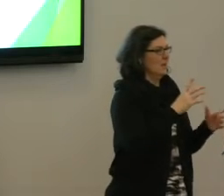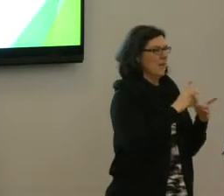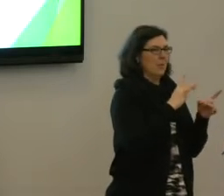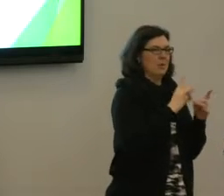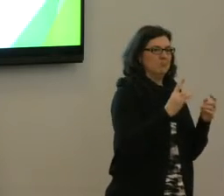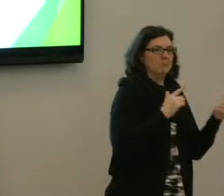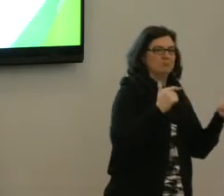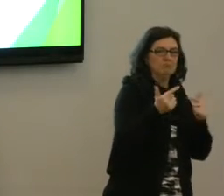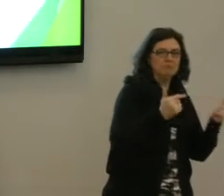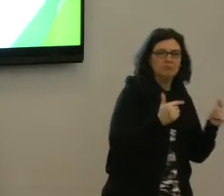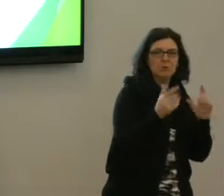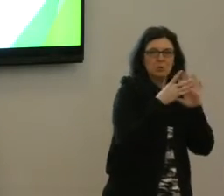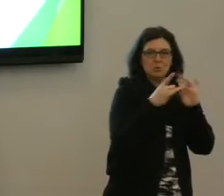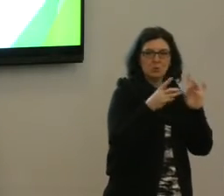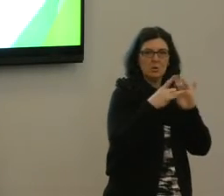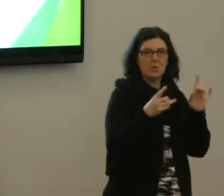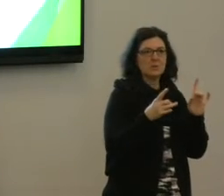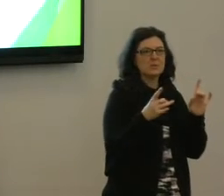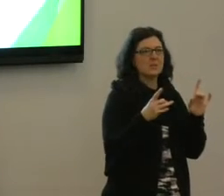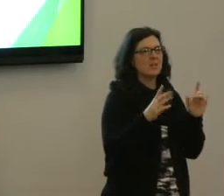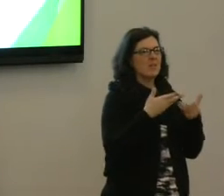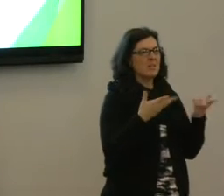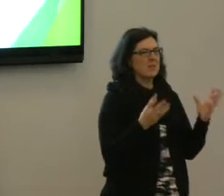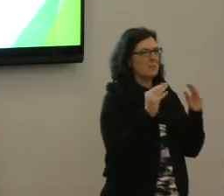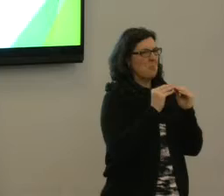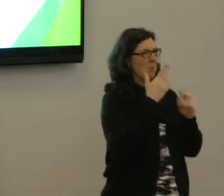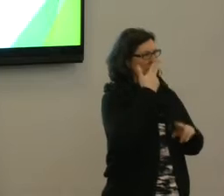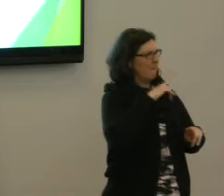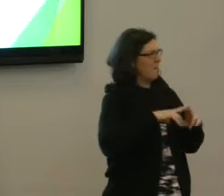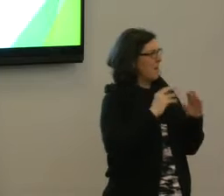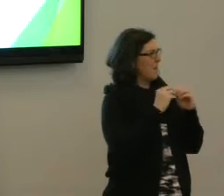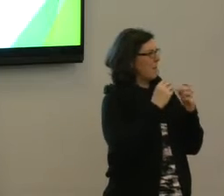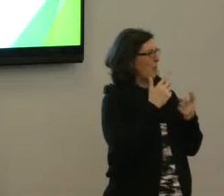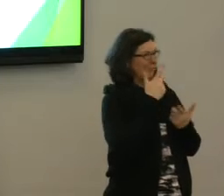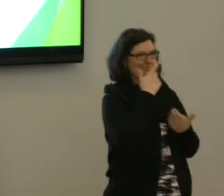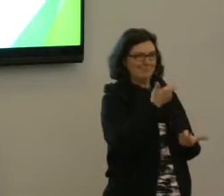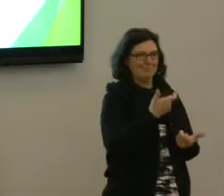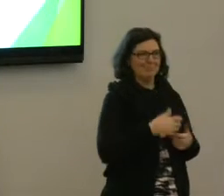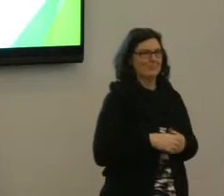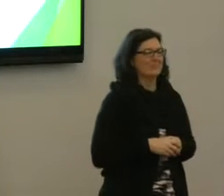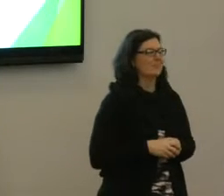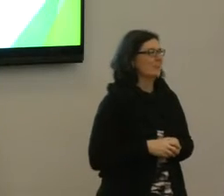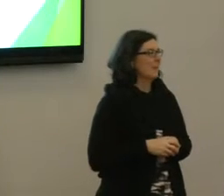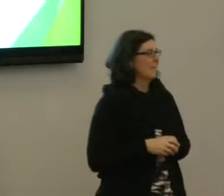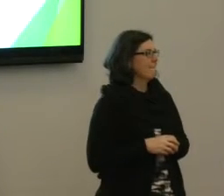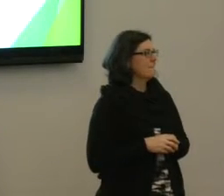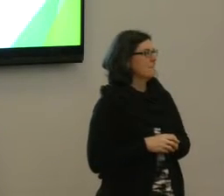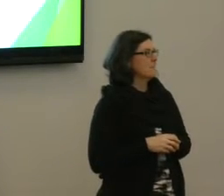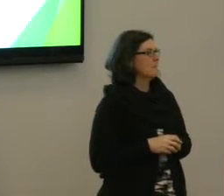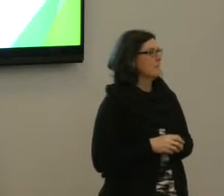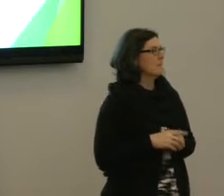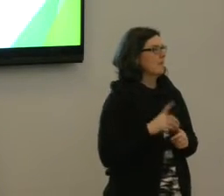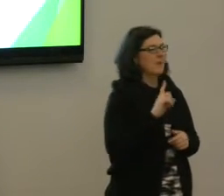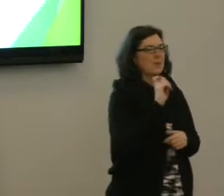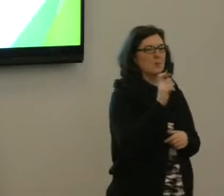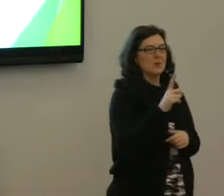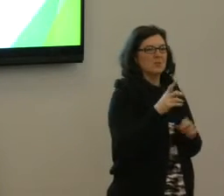interesting. It made things more fun. And again, go back to that homogeneity kind of